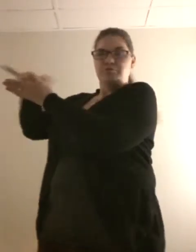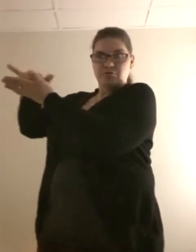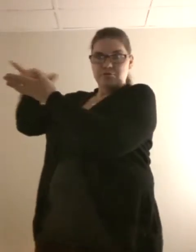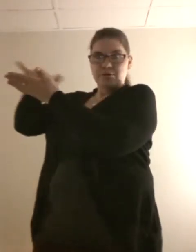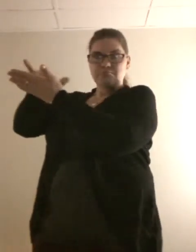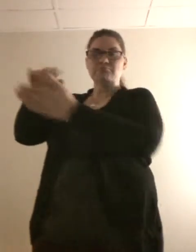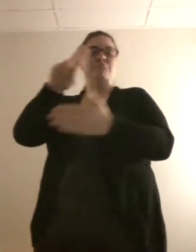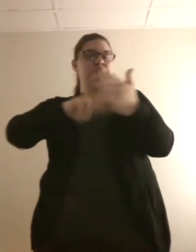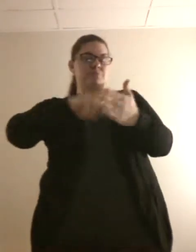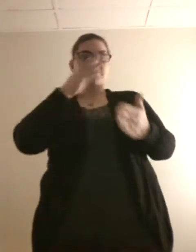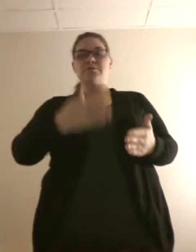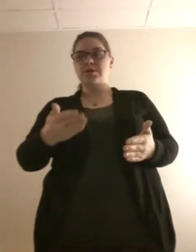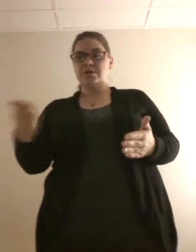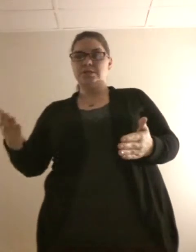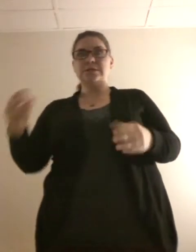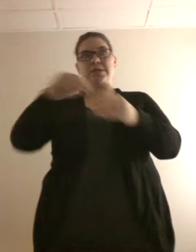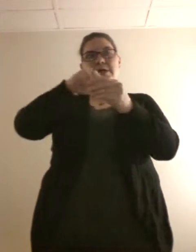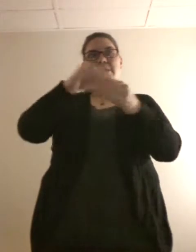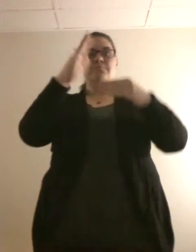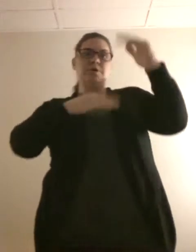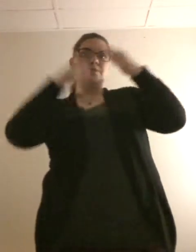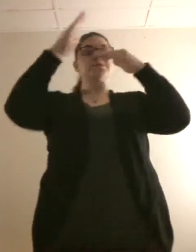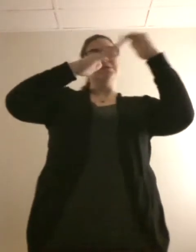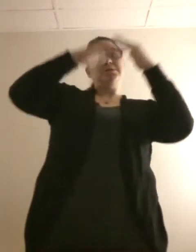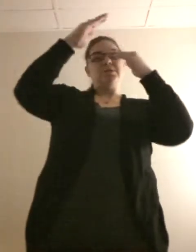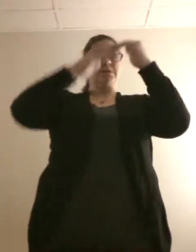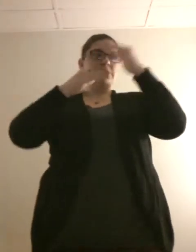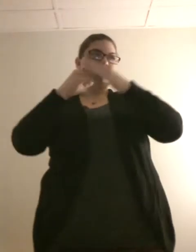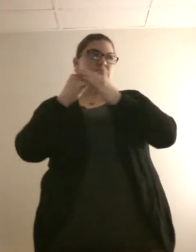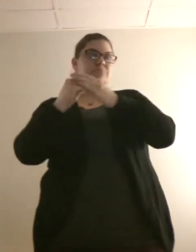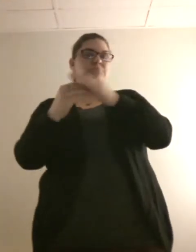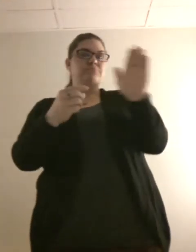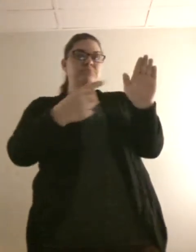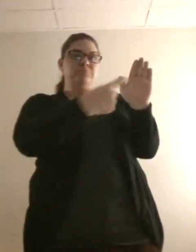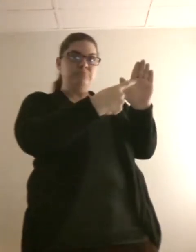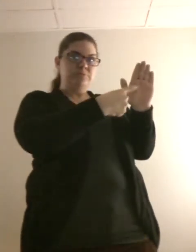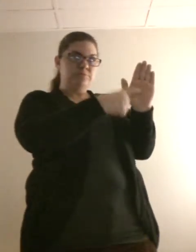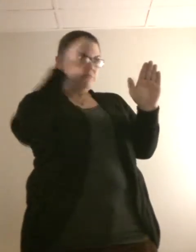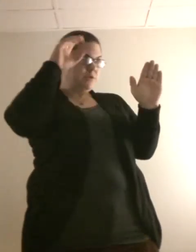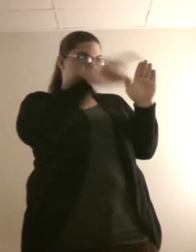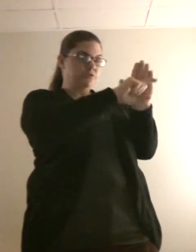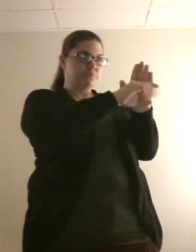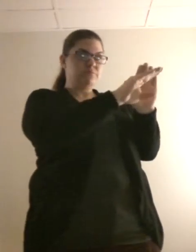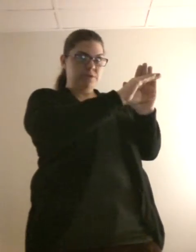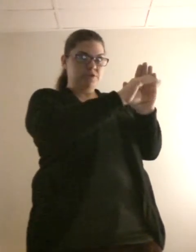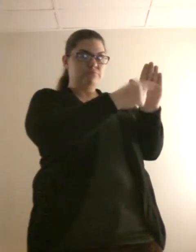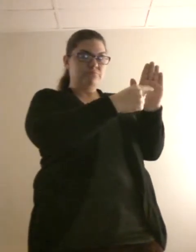this painting right here called The Shelton with Sunspots. So she painted the big buildings. But she had a special way of painting that